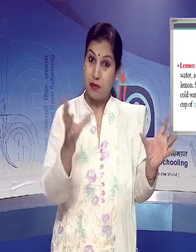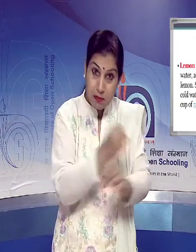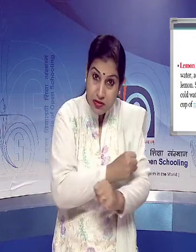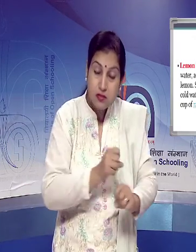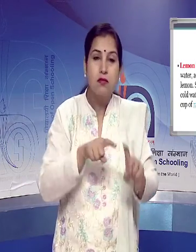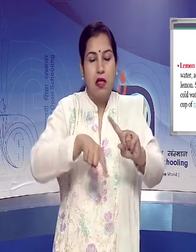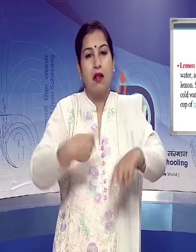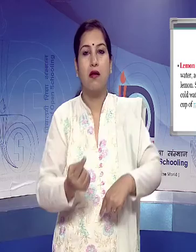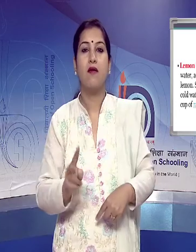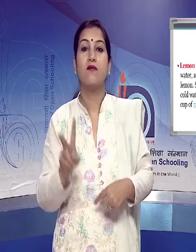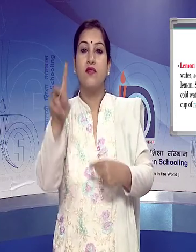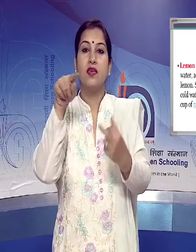vinegar.